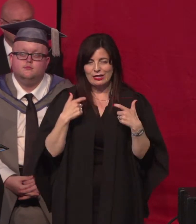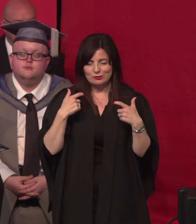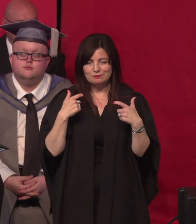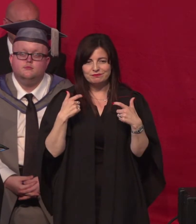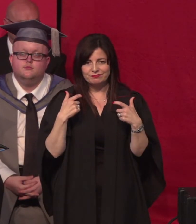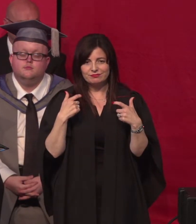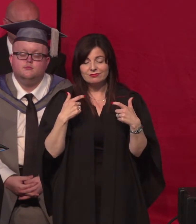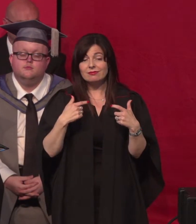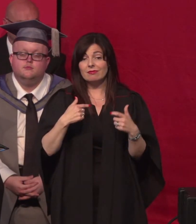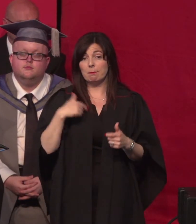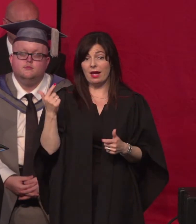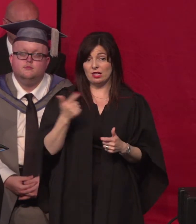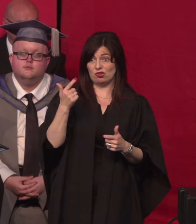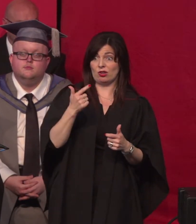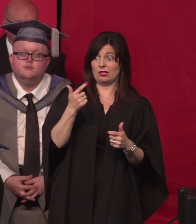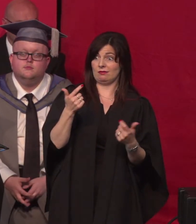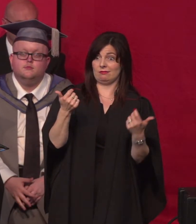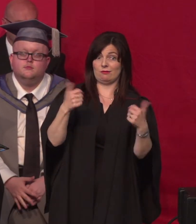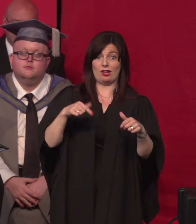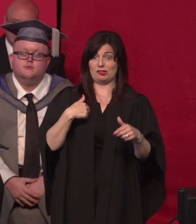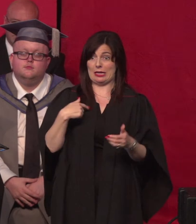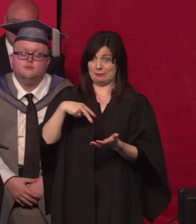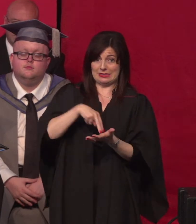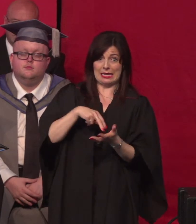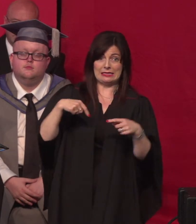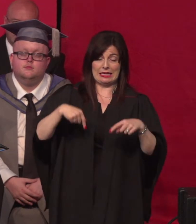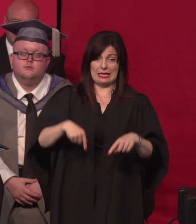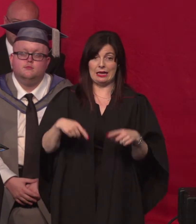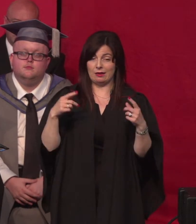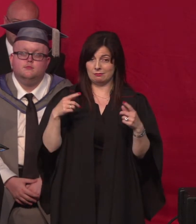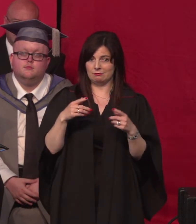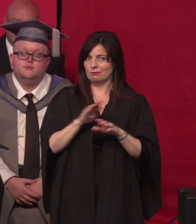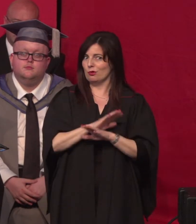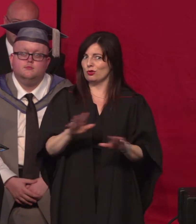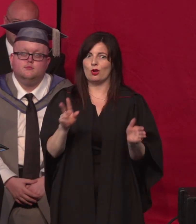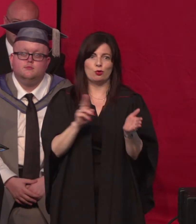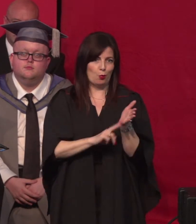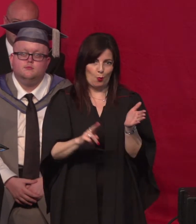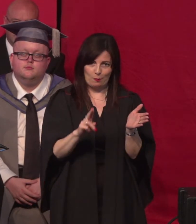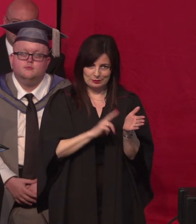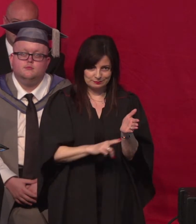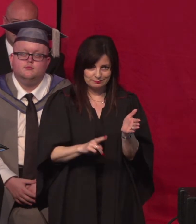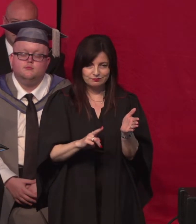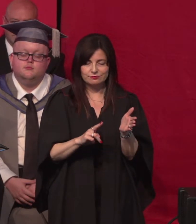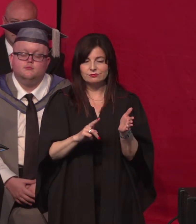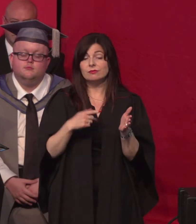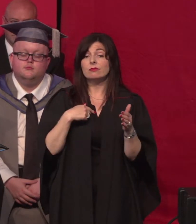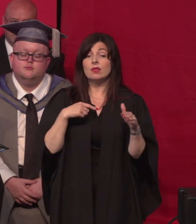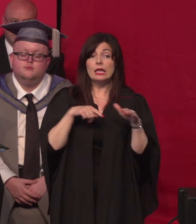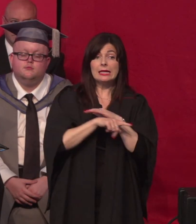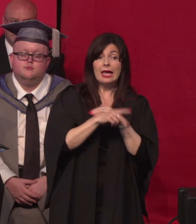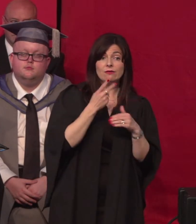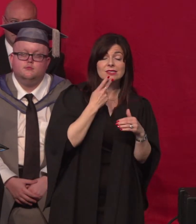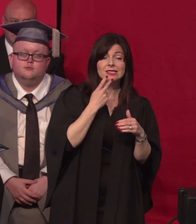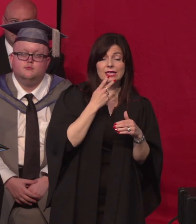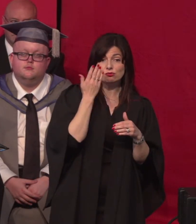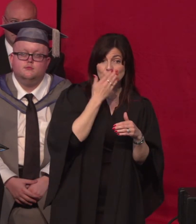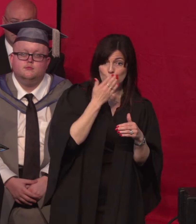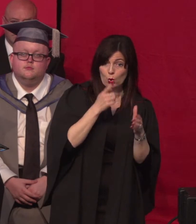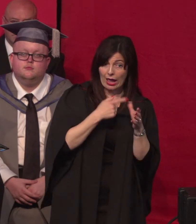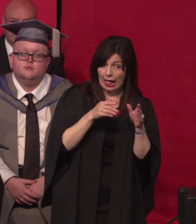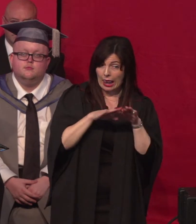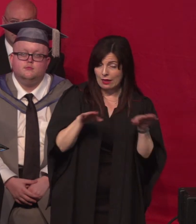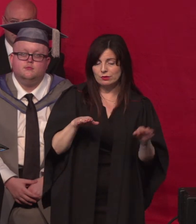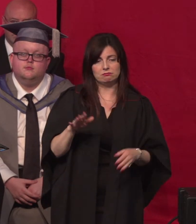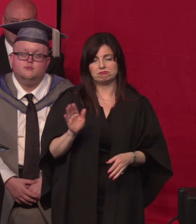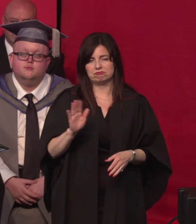My journey, which has culminated in me standing before you today, is not a conventional one. I didn't leave secondary school to study for my A-levels.